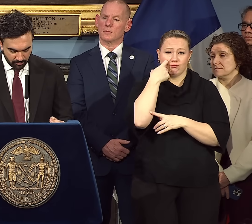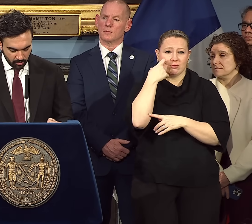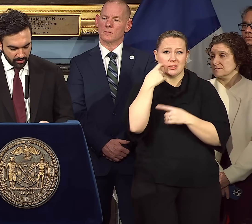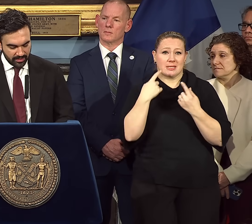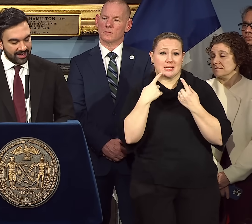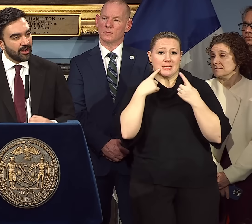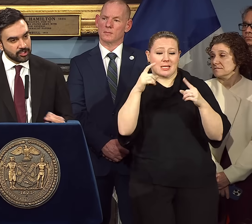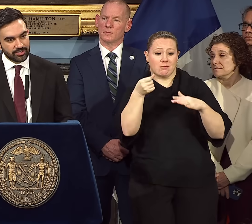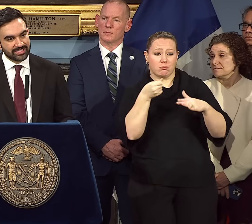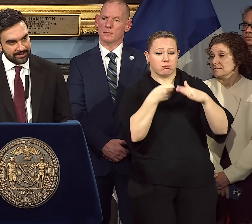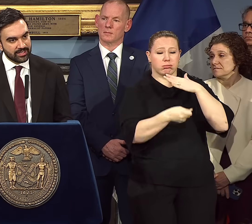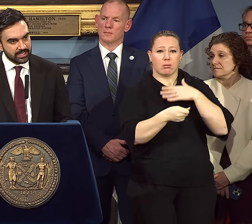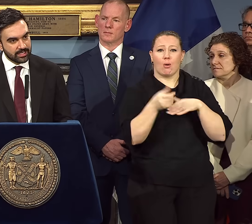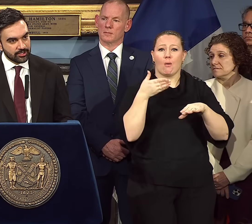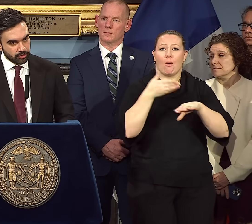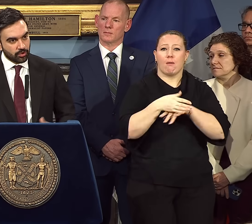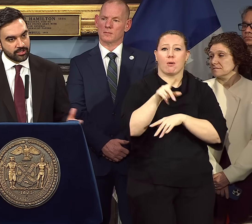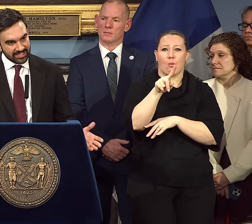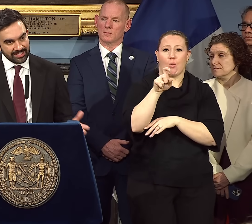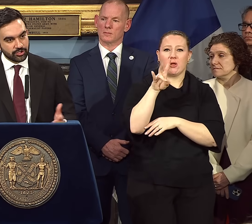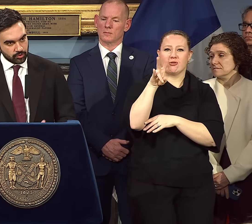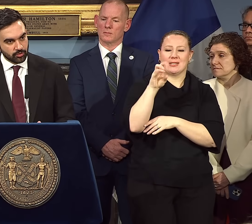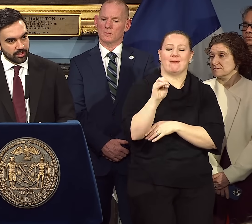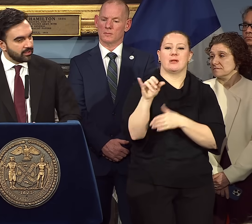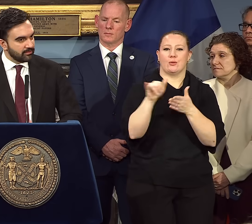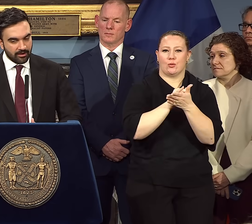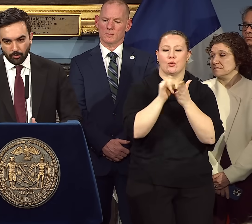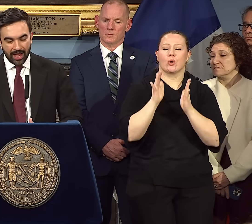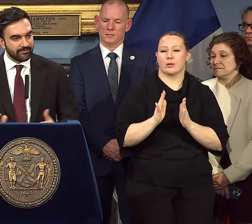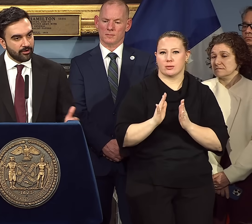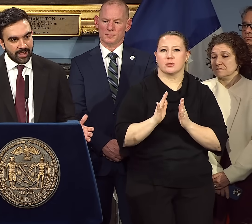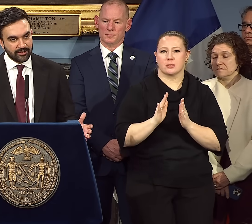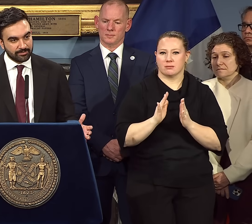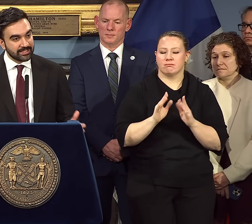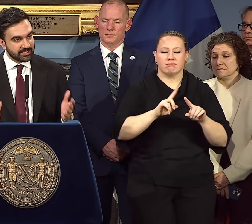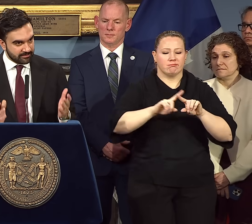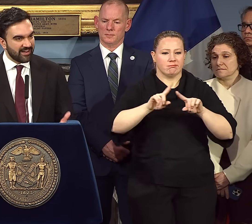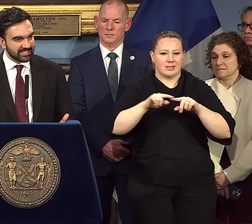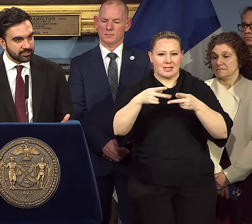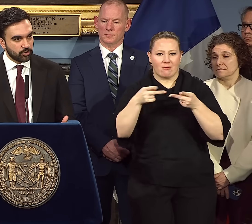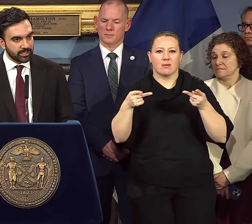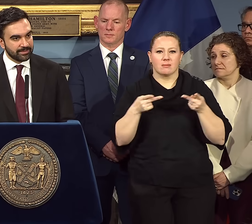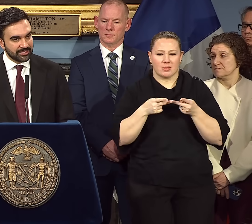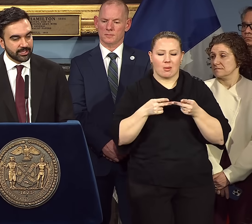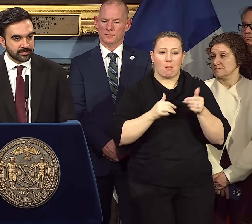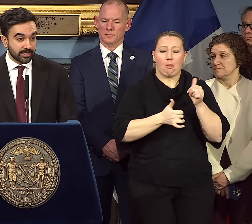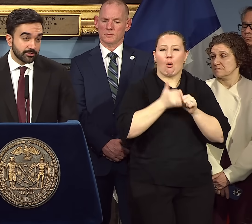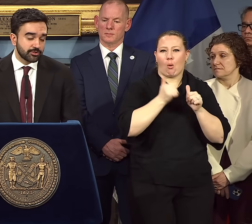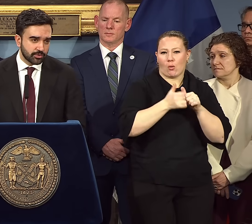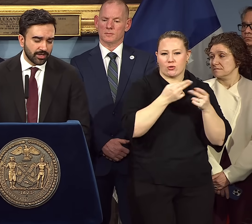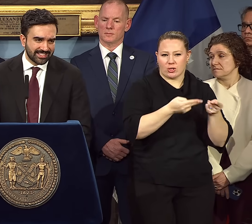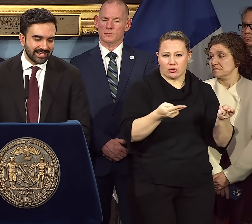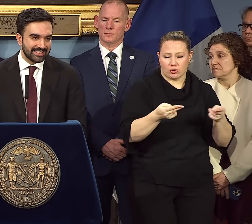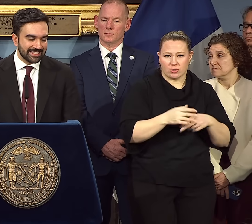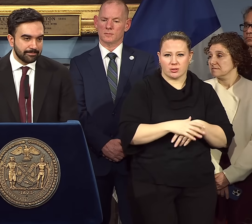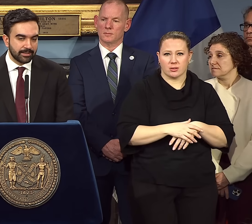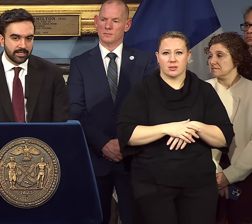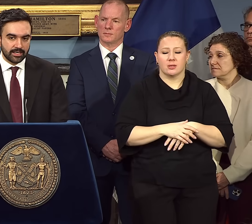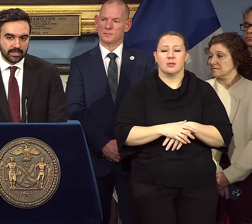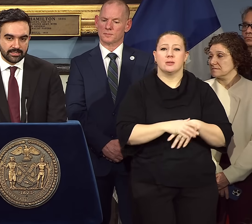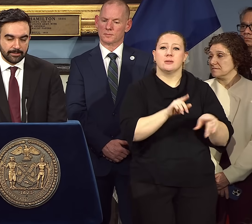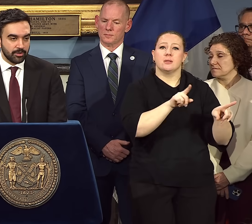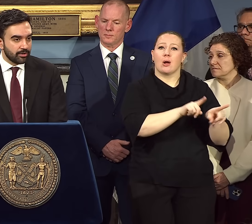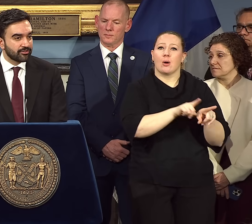of more than 170 New Yorkers into a wide variety of places, vast majority being shelters. I also just want to say a